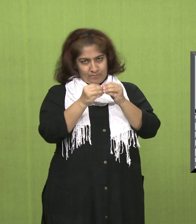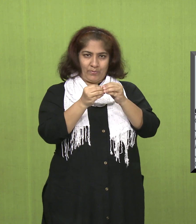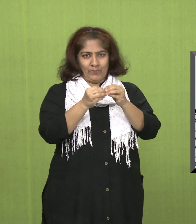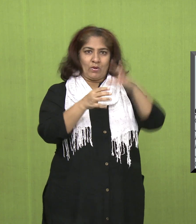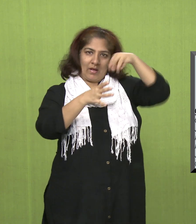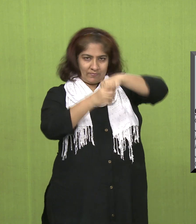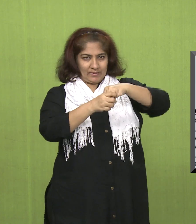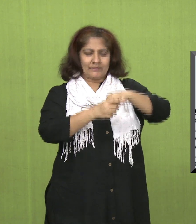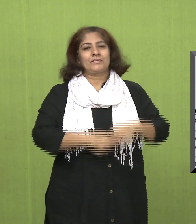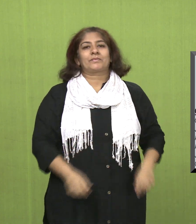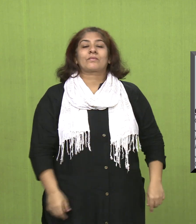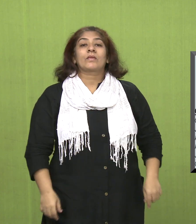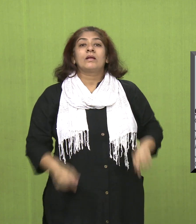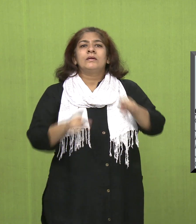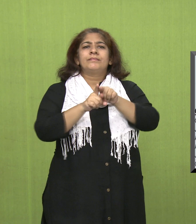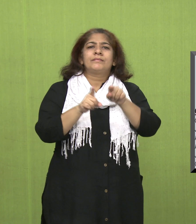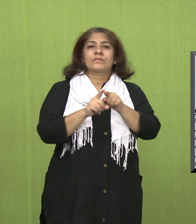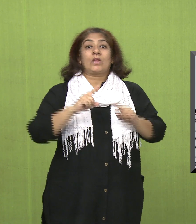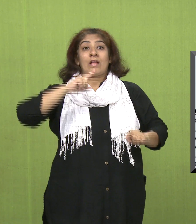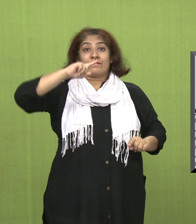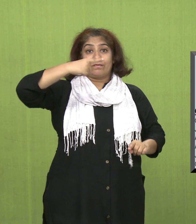about is job, on the job. The first one is,